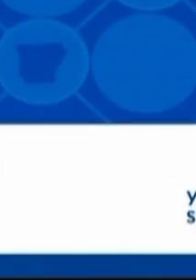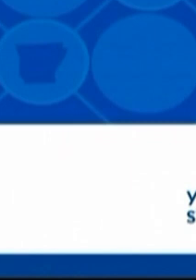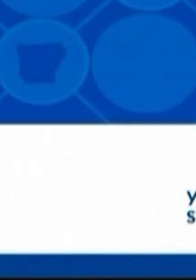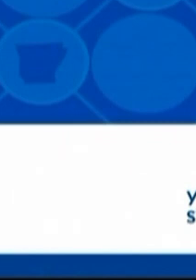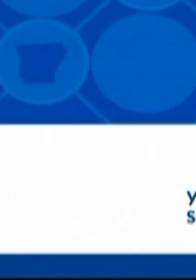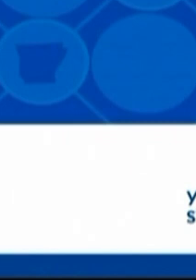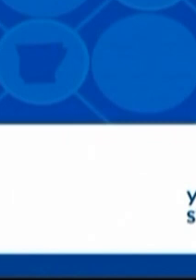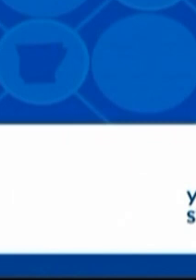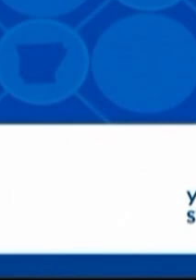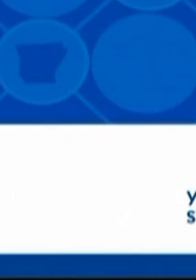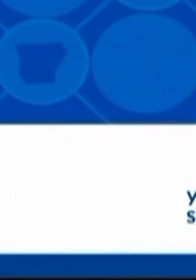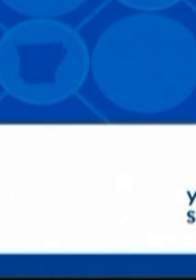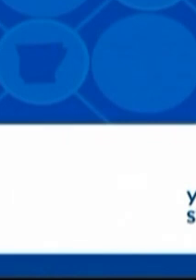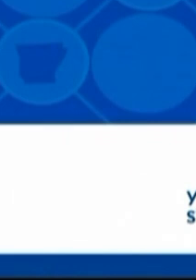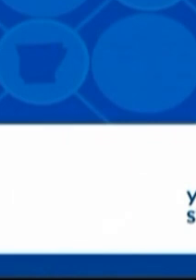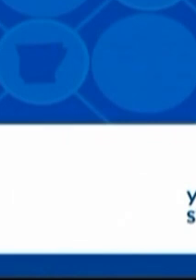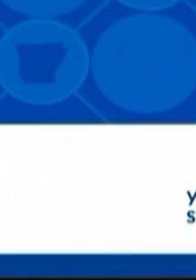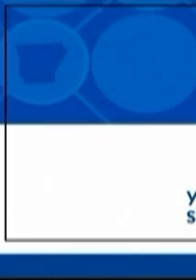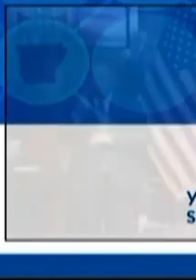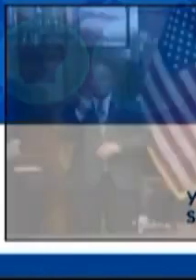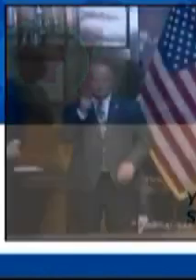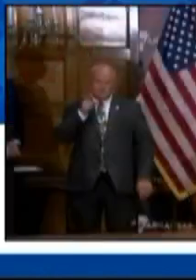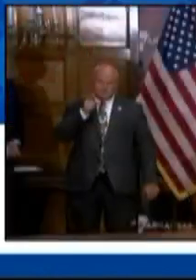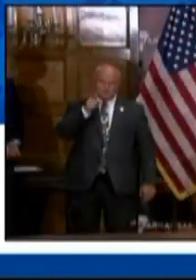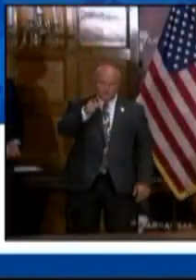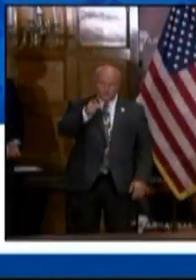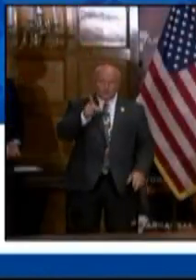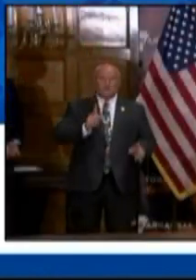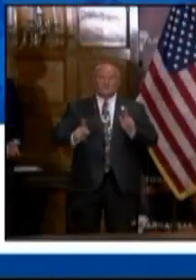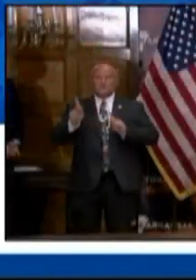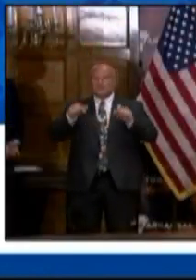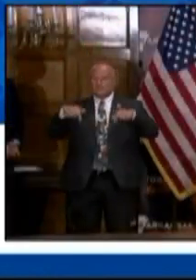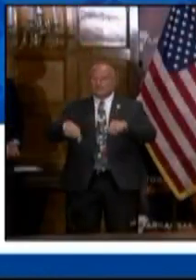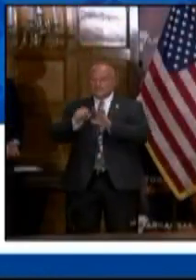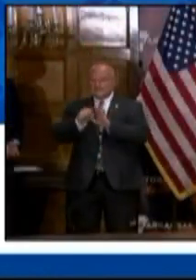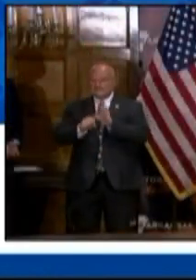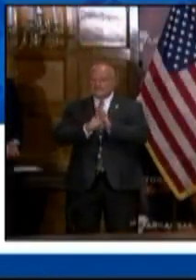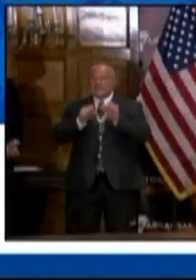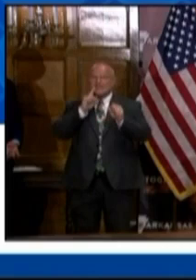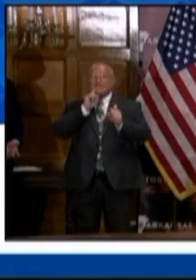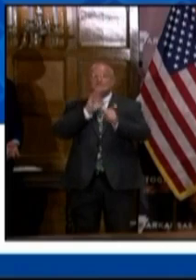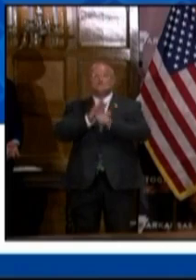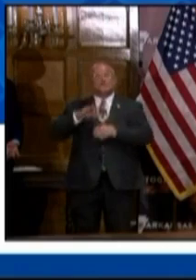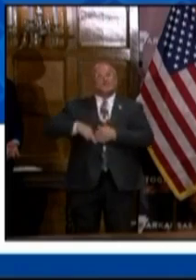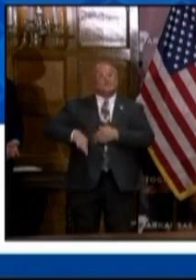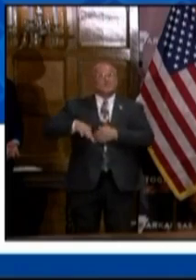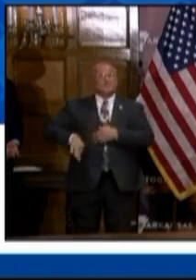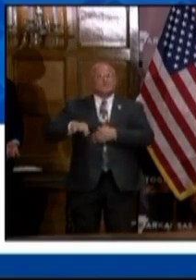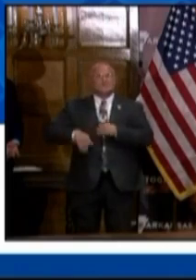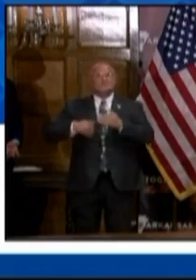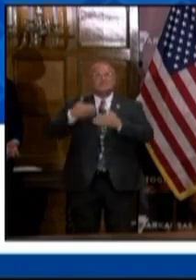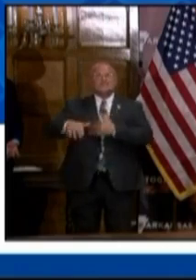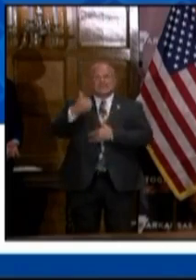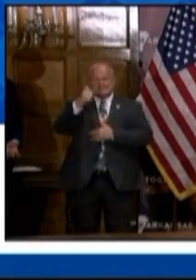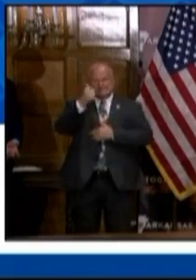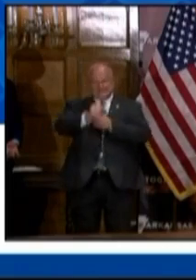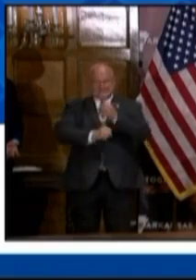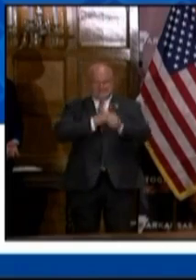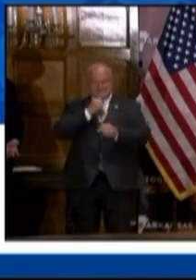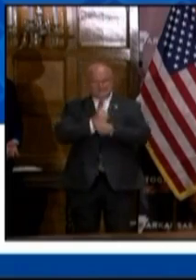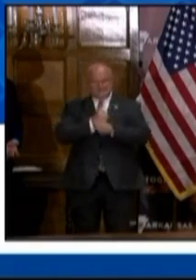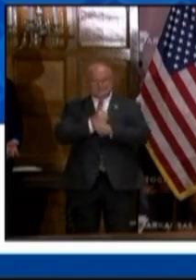Arkansas. Only you, the residents of this great state, can ensure the benefits over the next 10